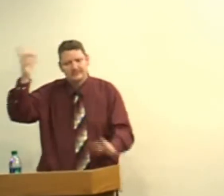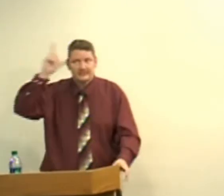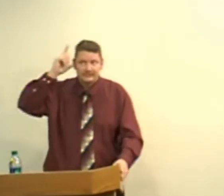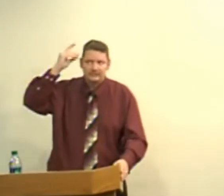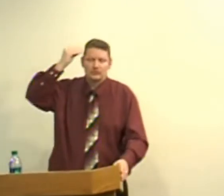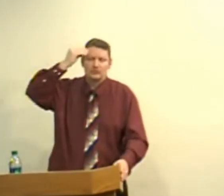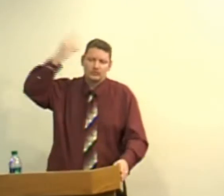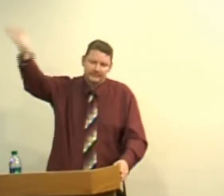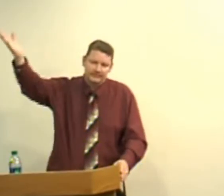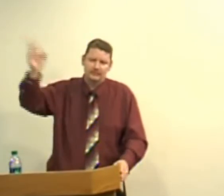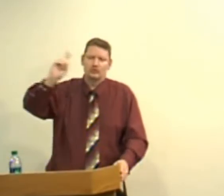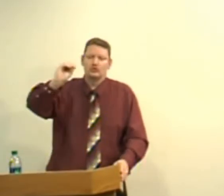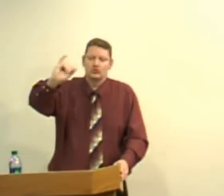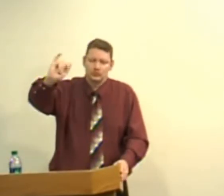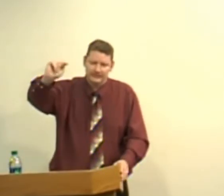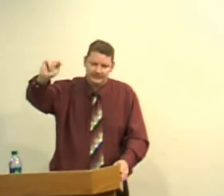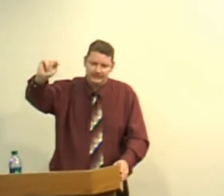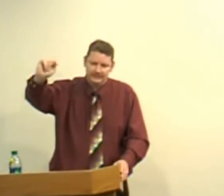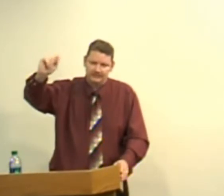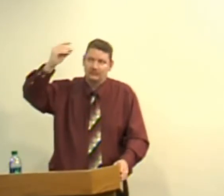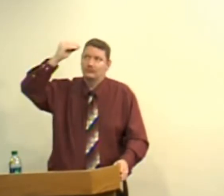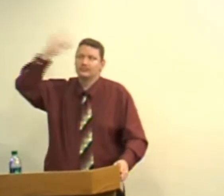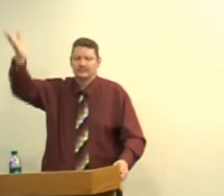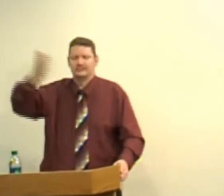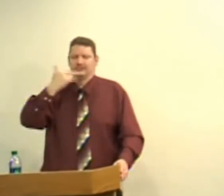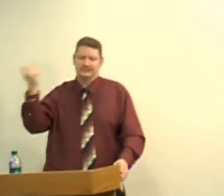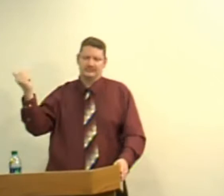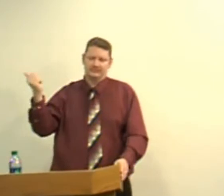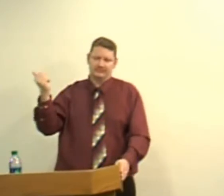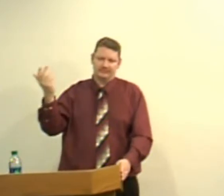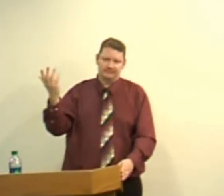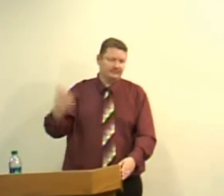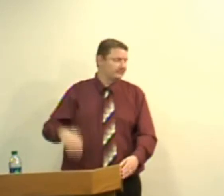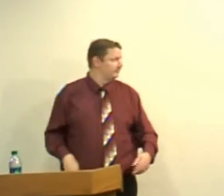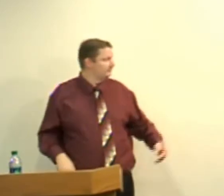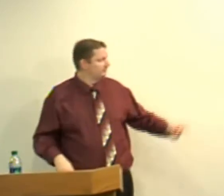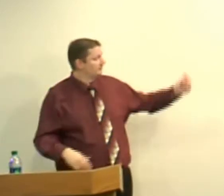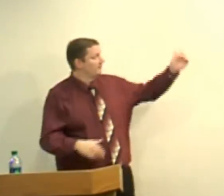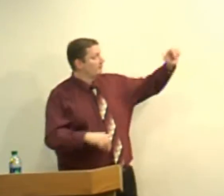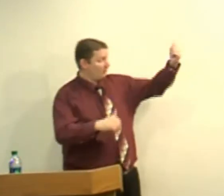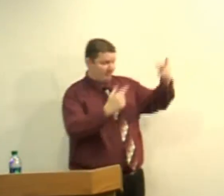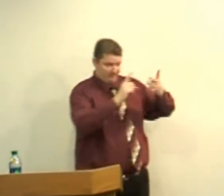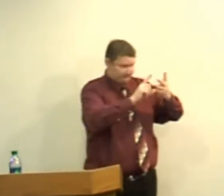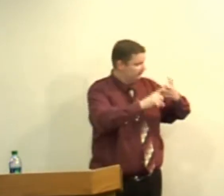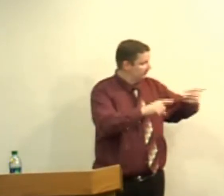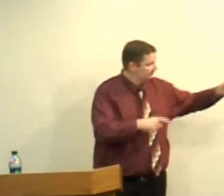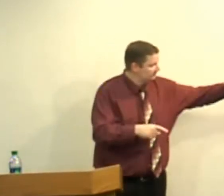Obey, listen, do what he has stated is better than.